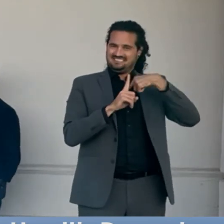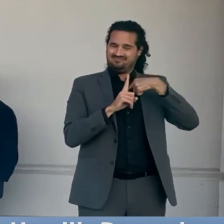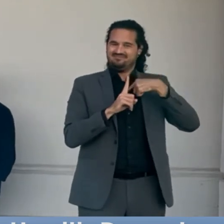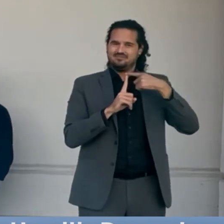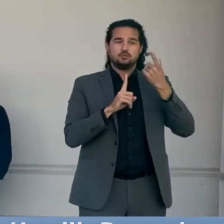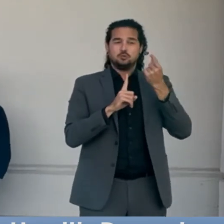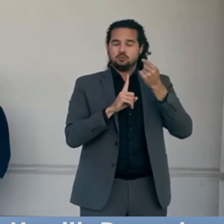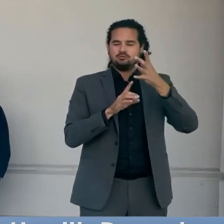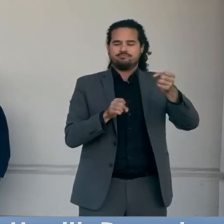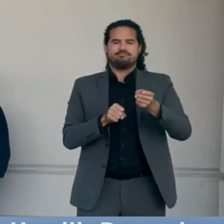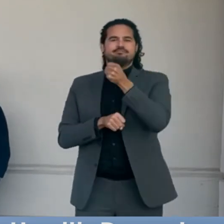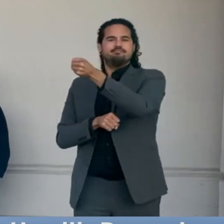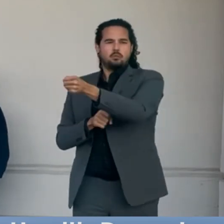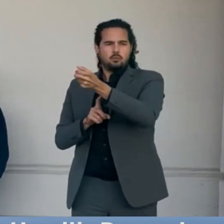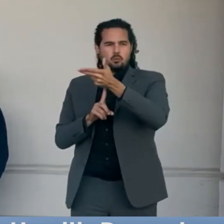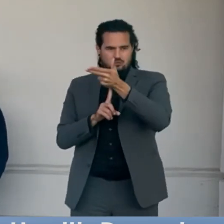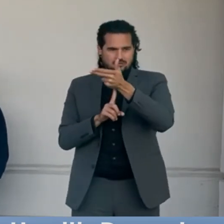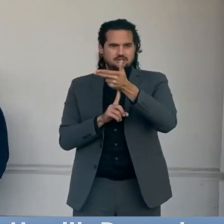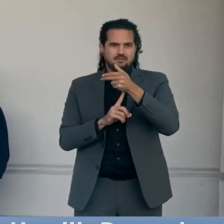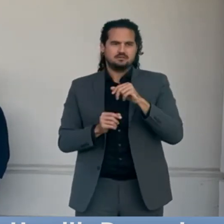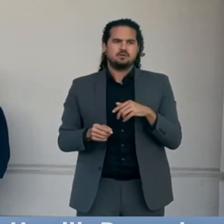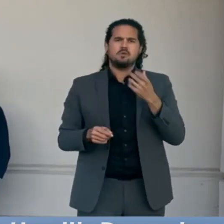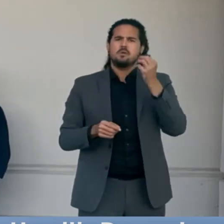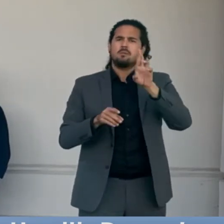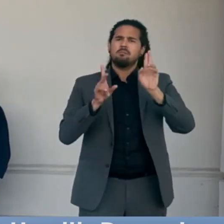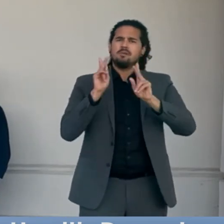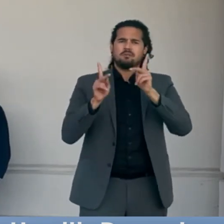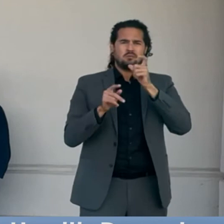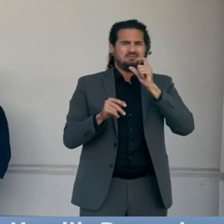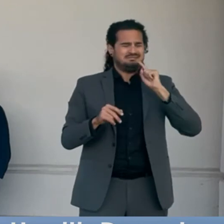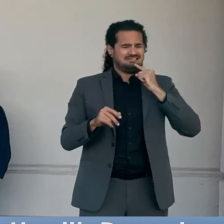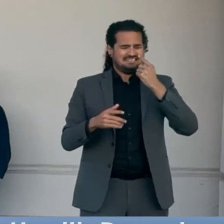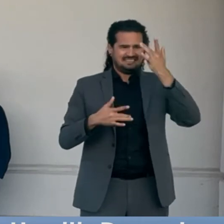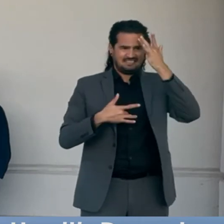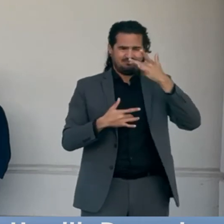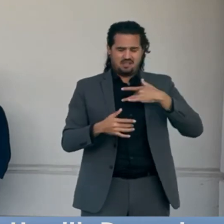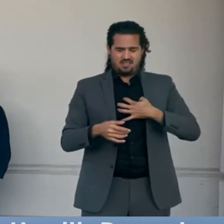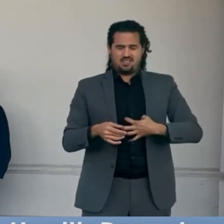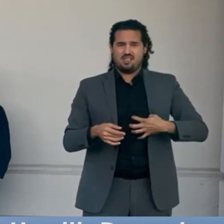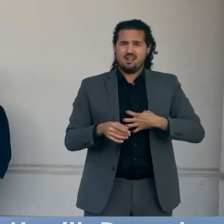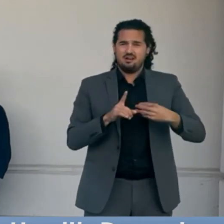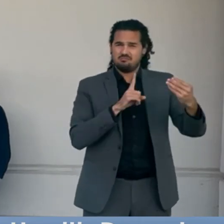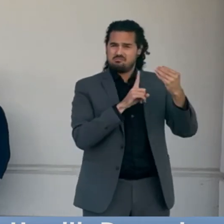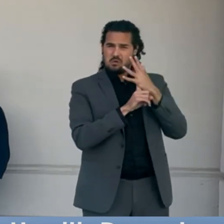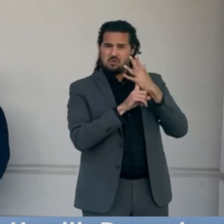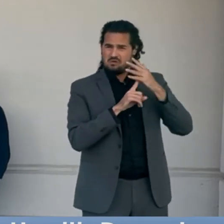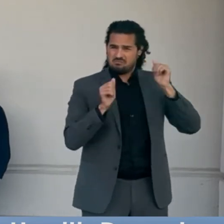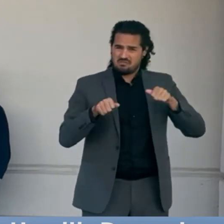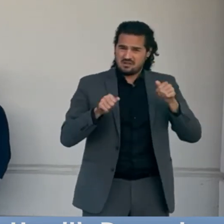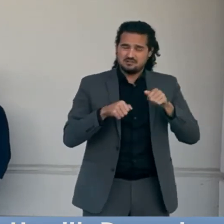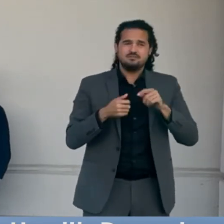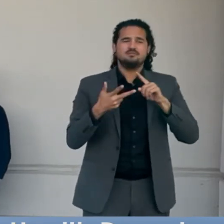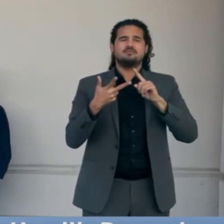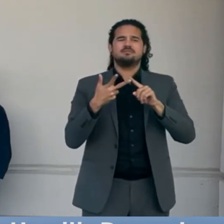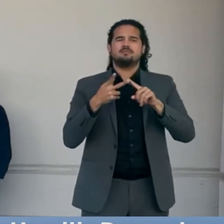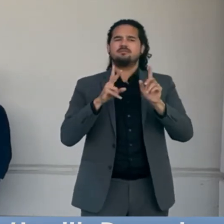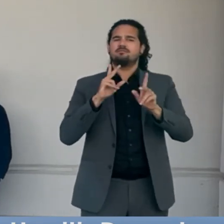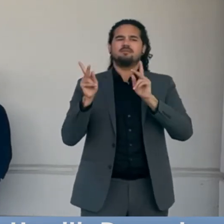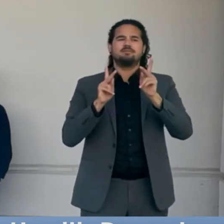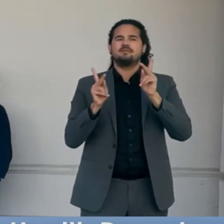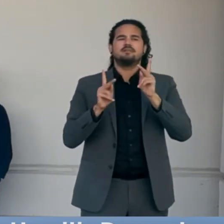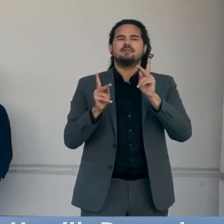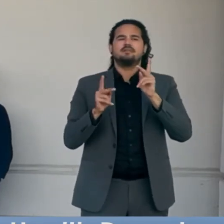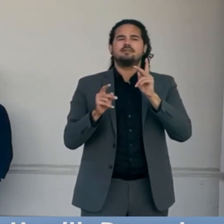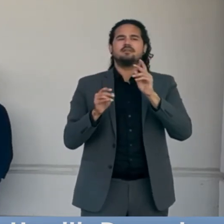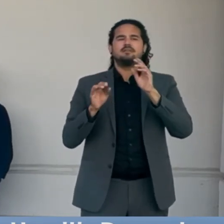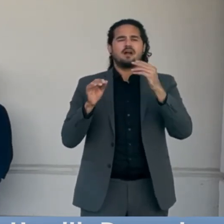ill because they've either developed symptoms or been exposed, or people who are otherwise unhoused and at risk of becoming exposed or being part of an